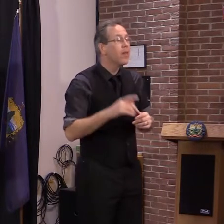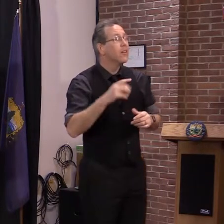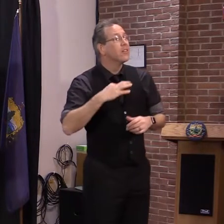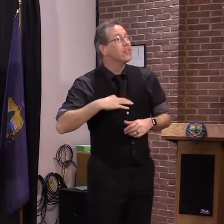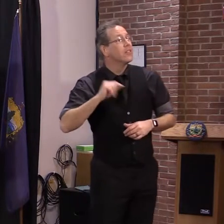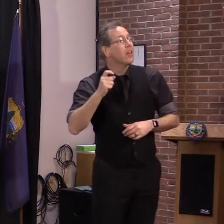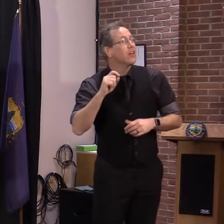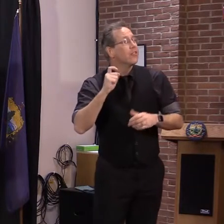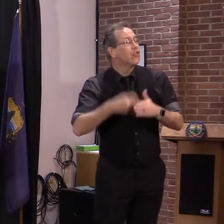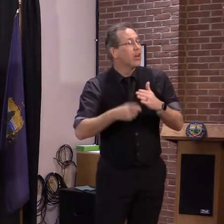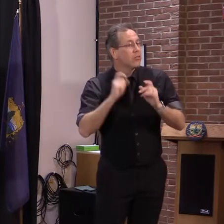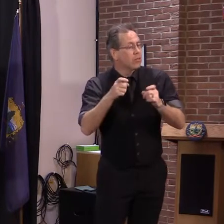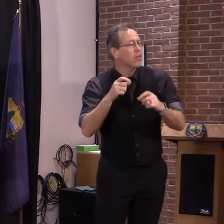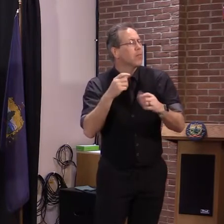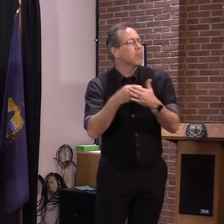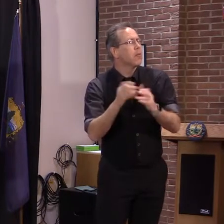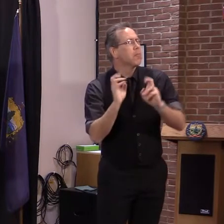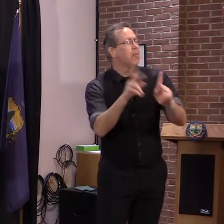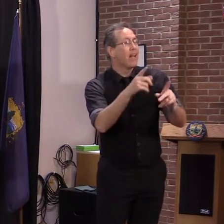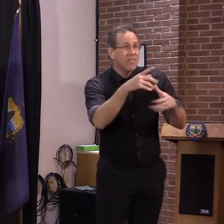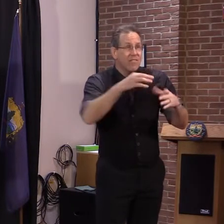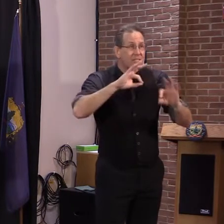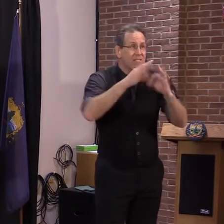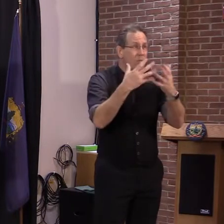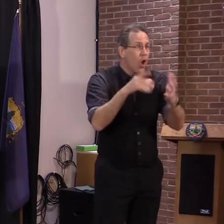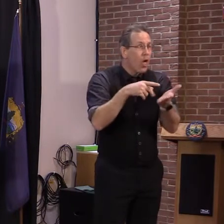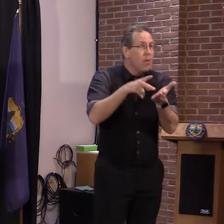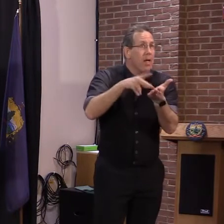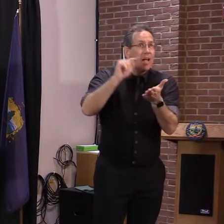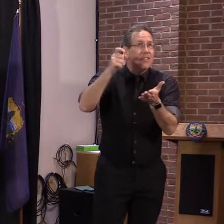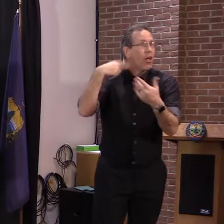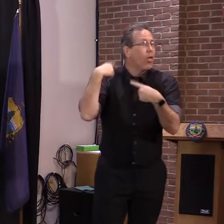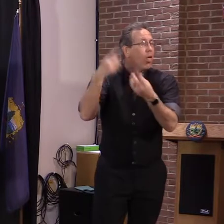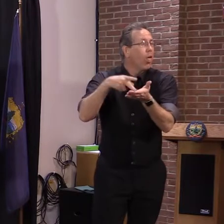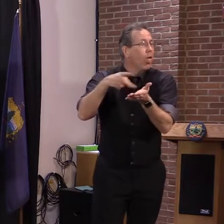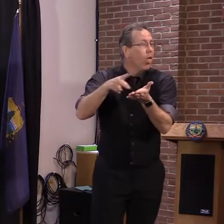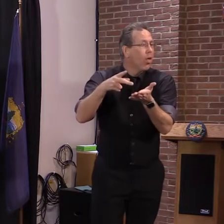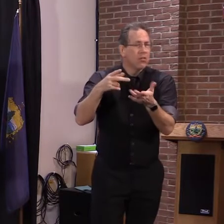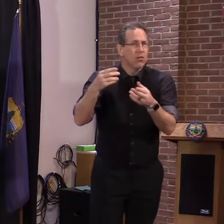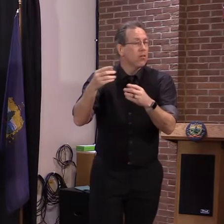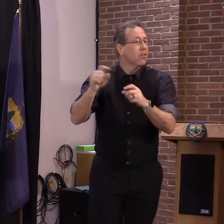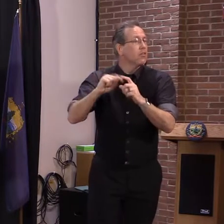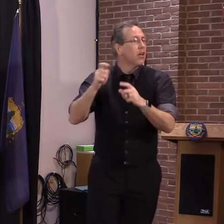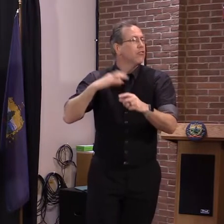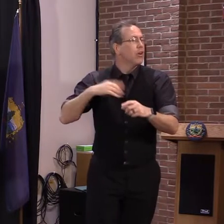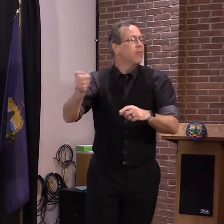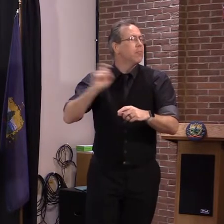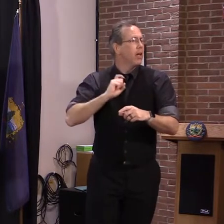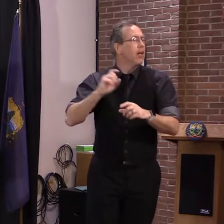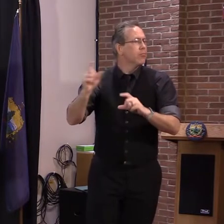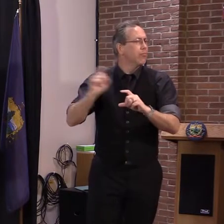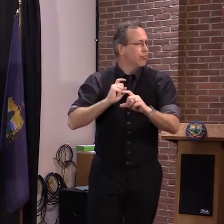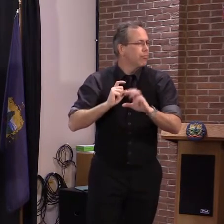families, which means if the credit is more than they owe in taxes, they'll get money back. This would help